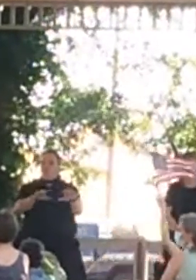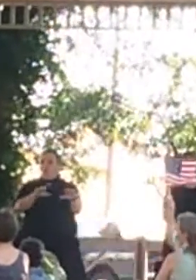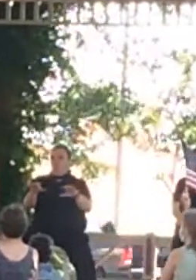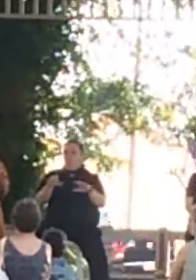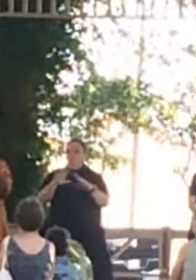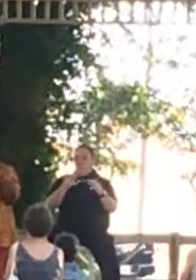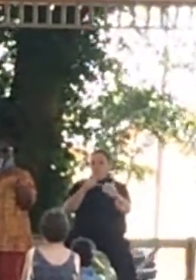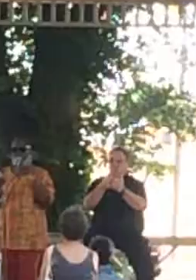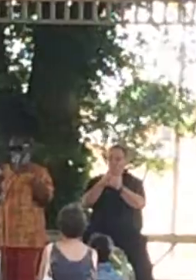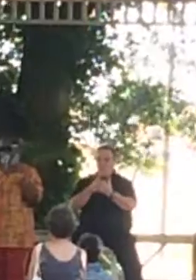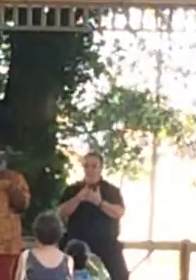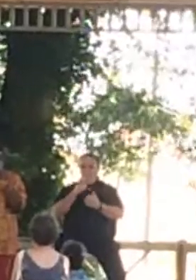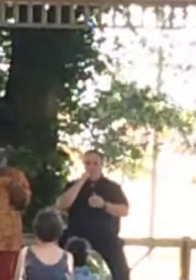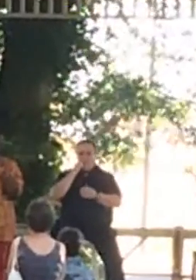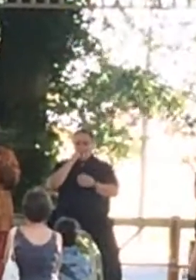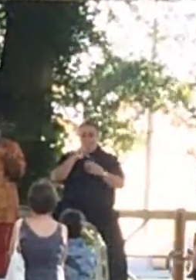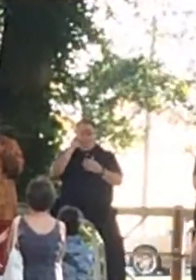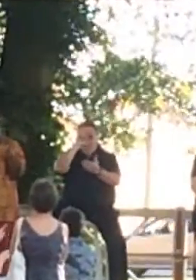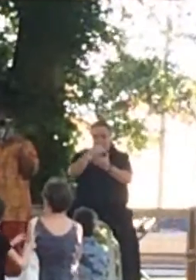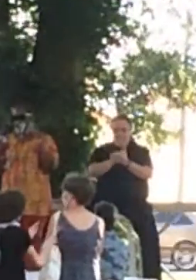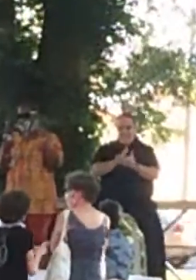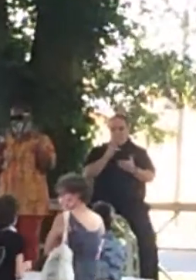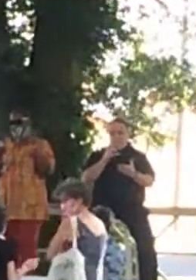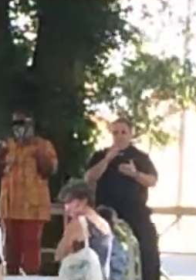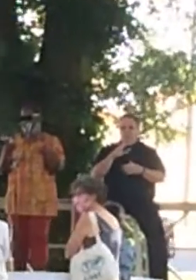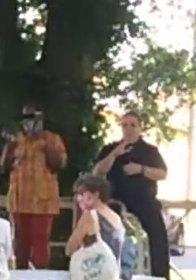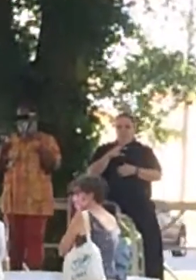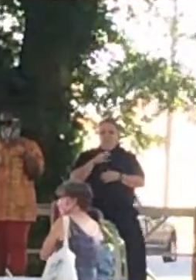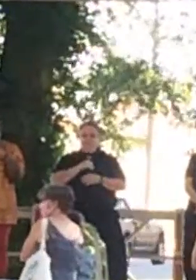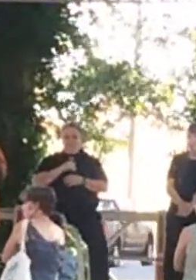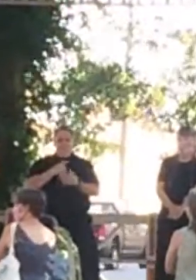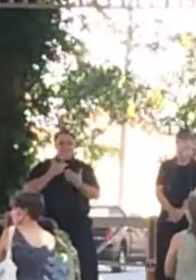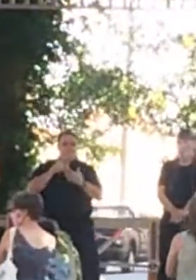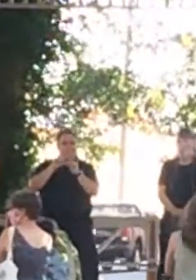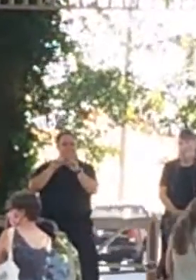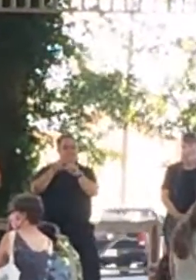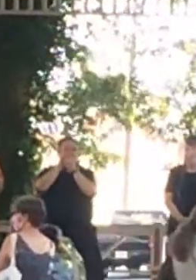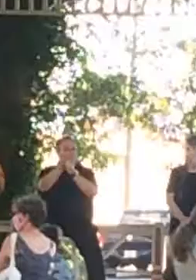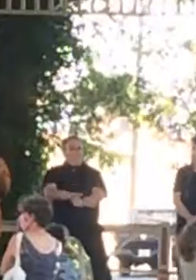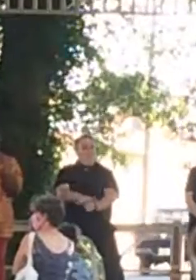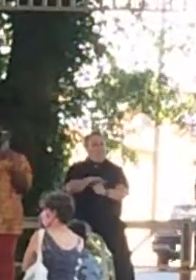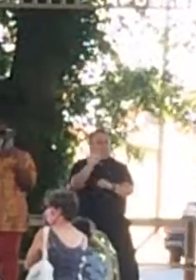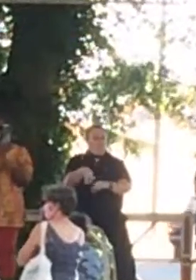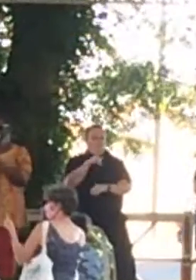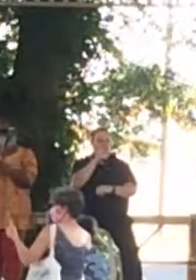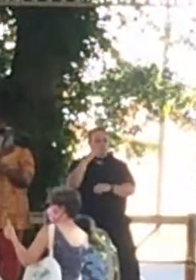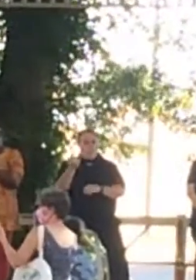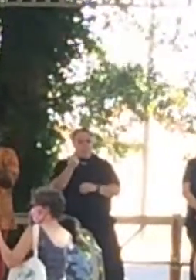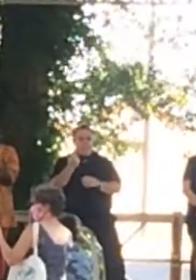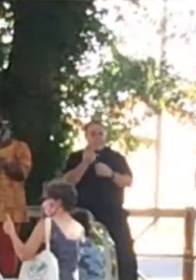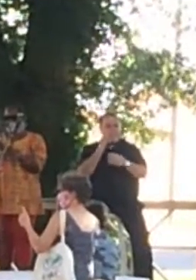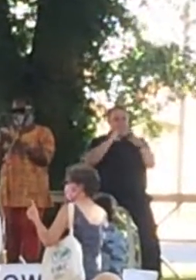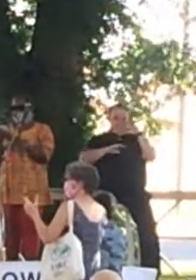to challenge the racist beliefs and acts that continue to oppress those who only seek to